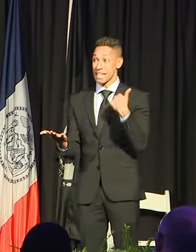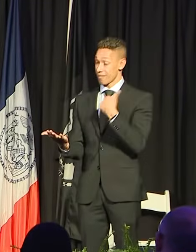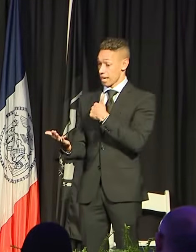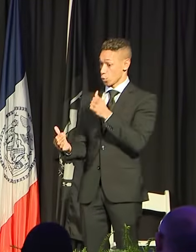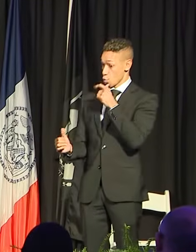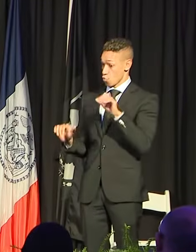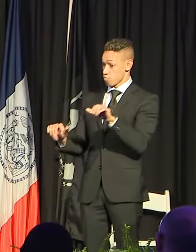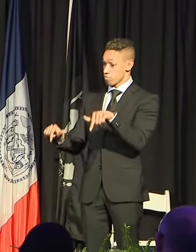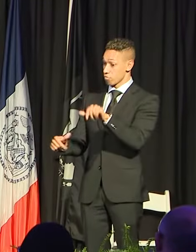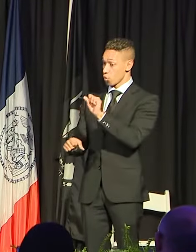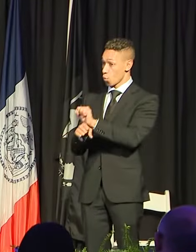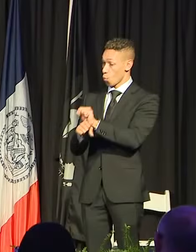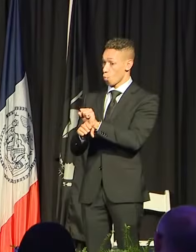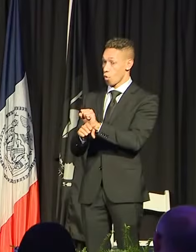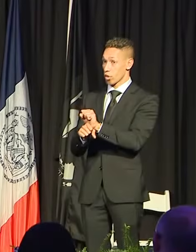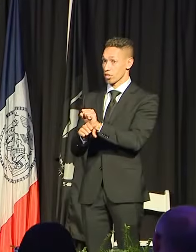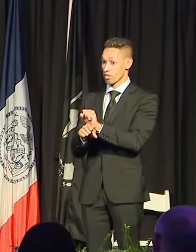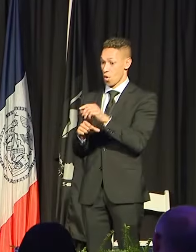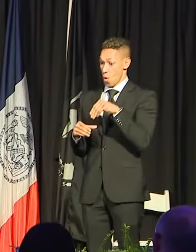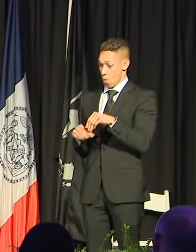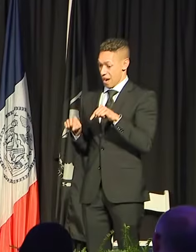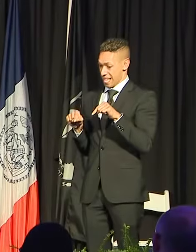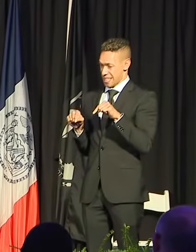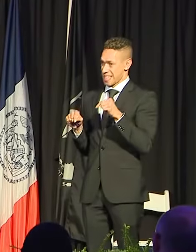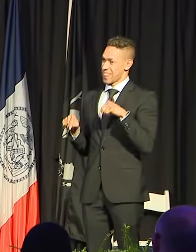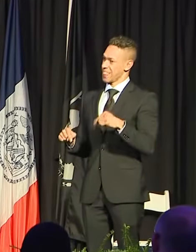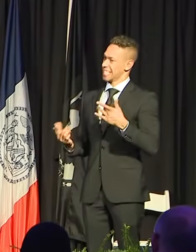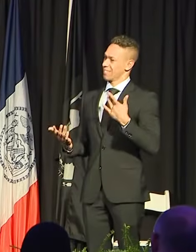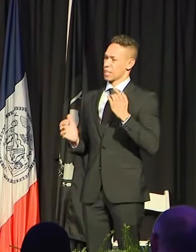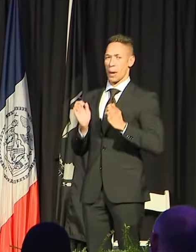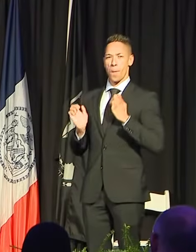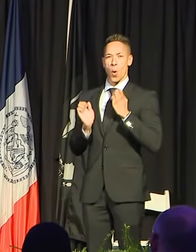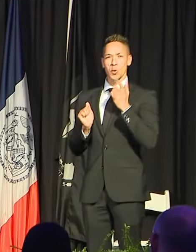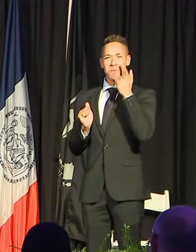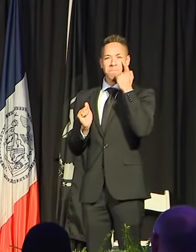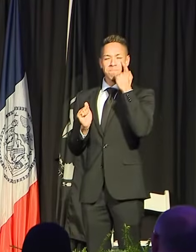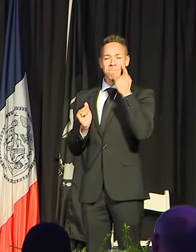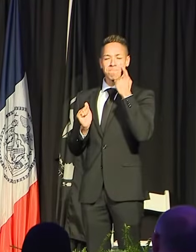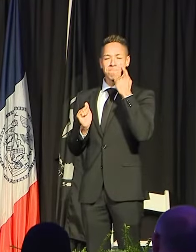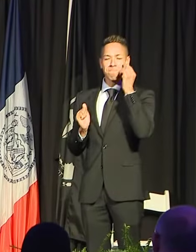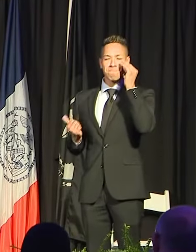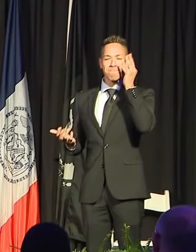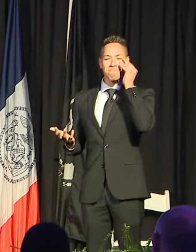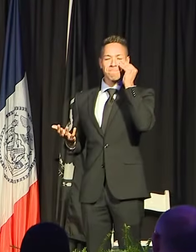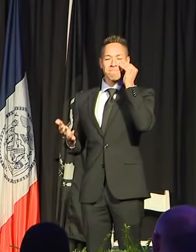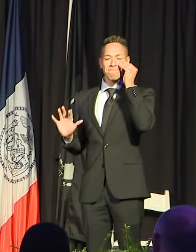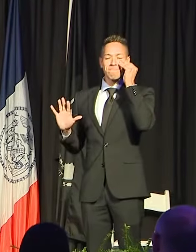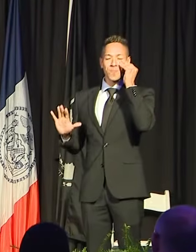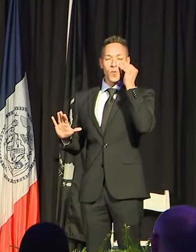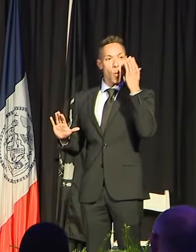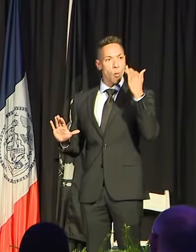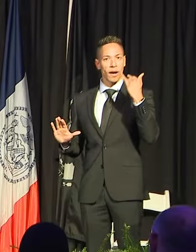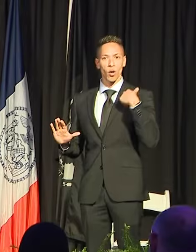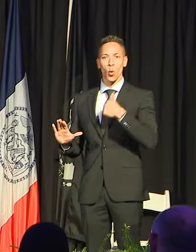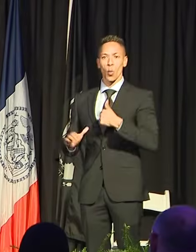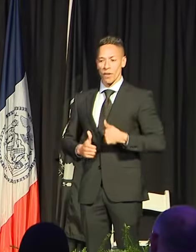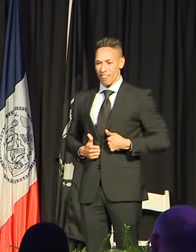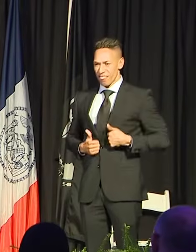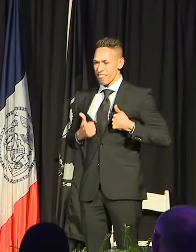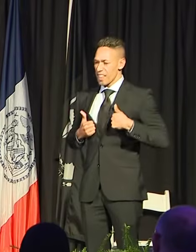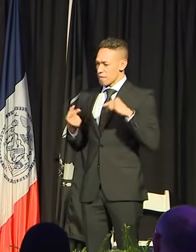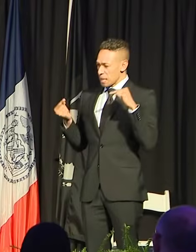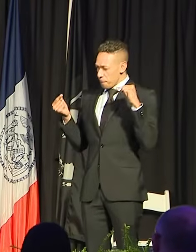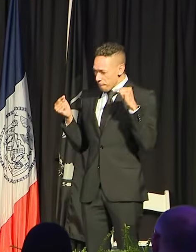work are in a perpetual state of teary eyes, because we live the pains